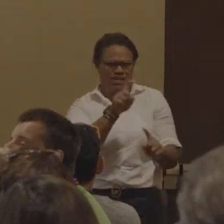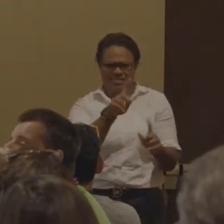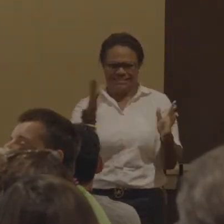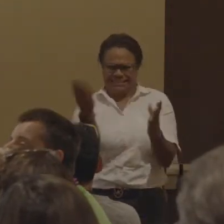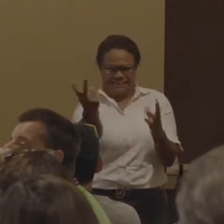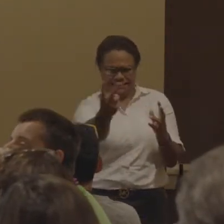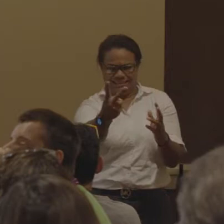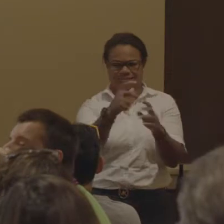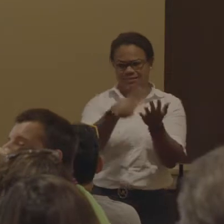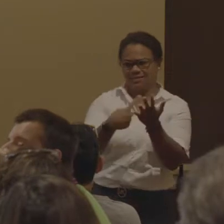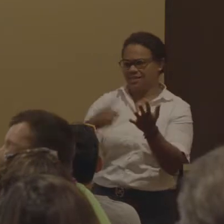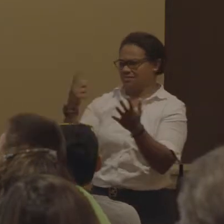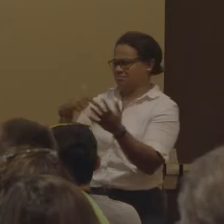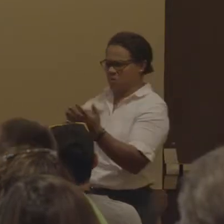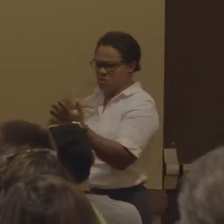those,